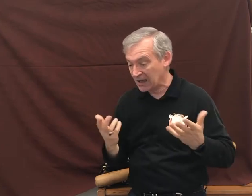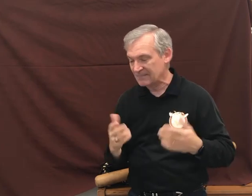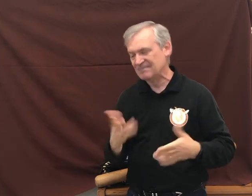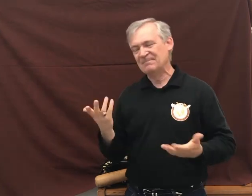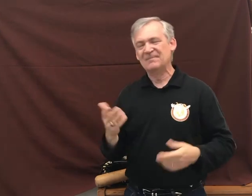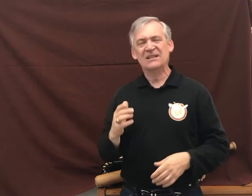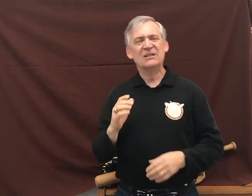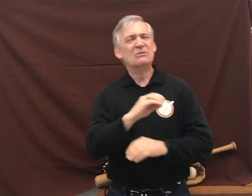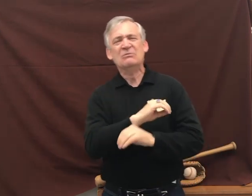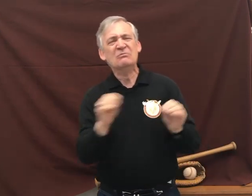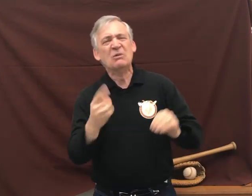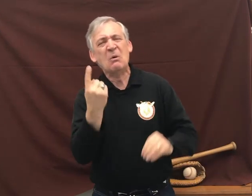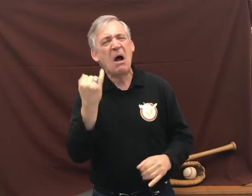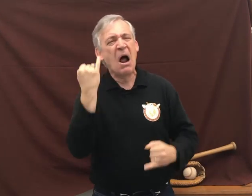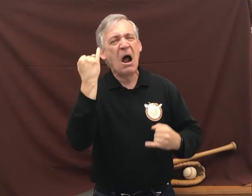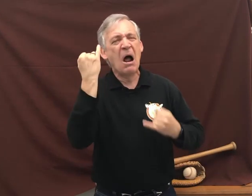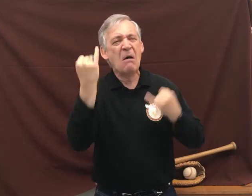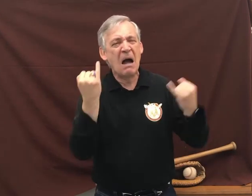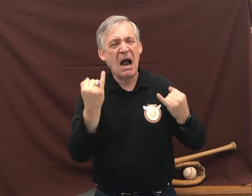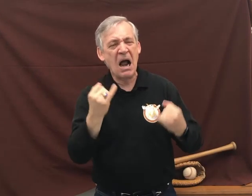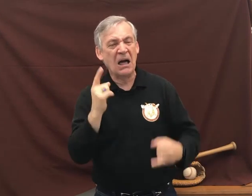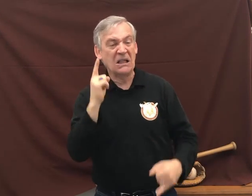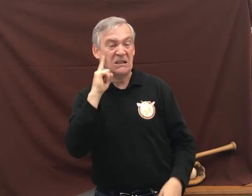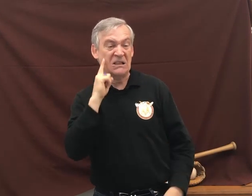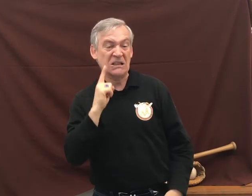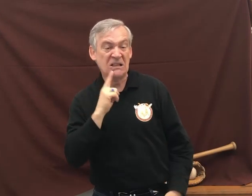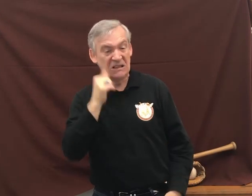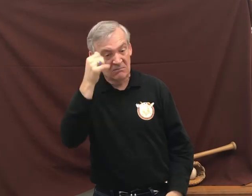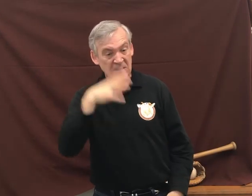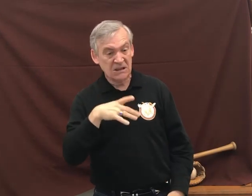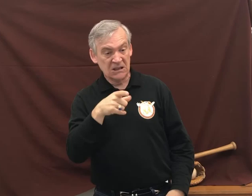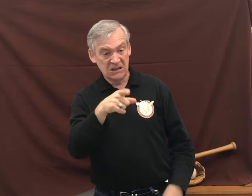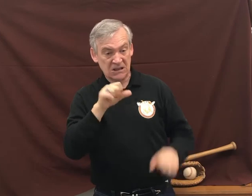The deaf were thoughtlessly called deaf and dumb.